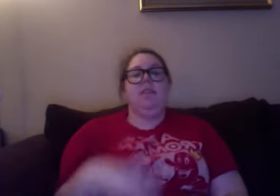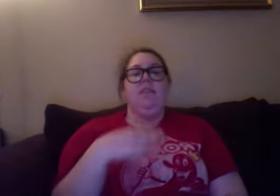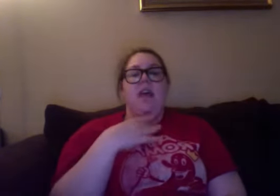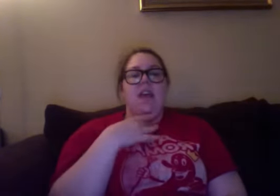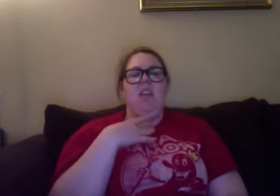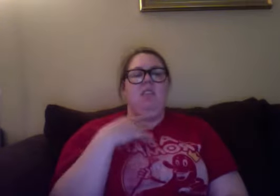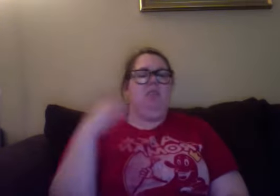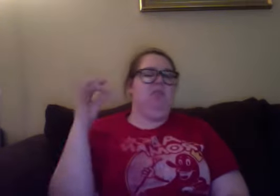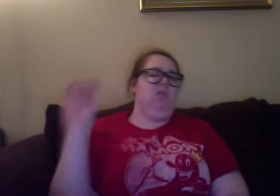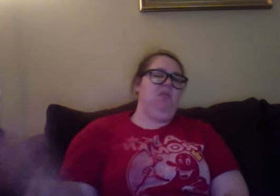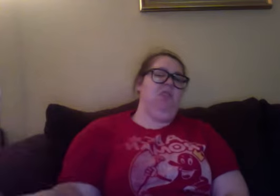dislike,